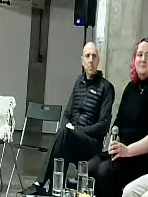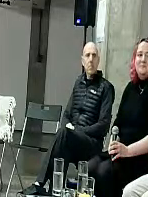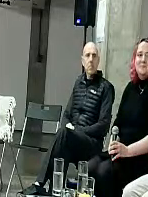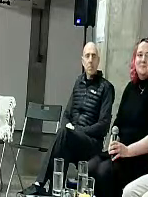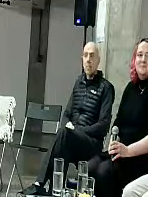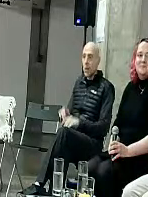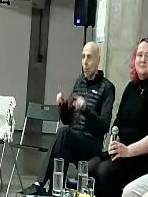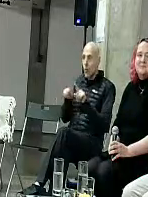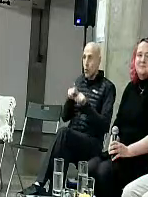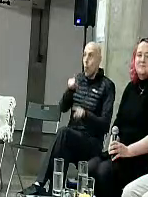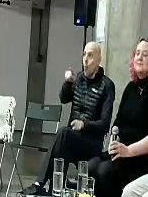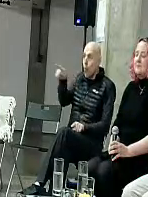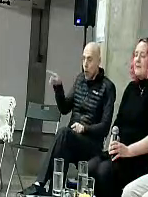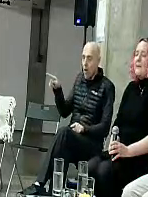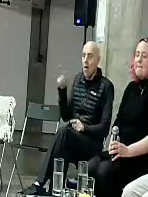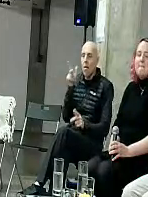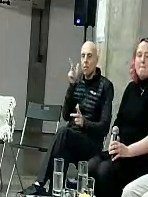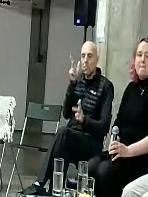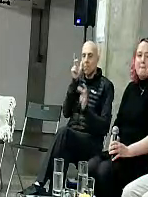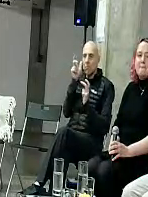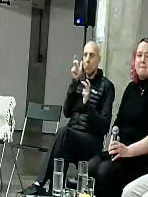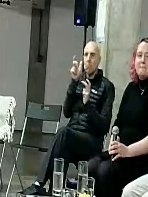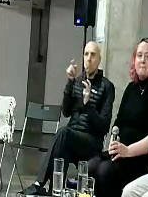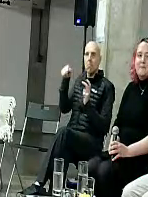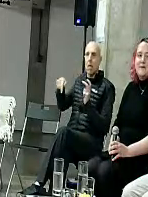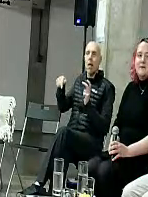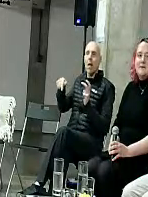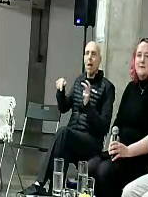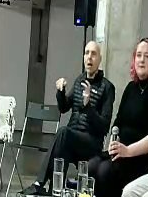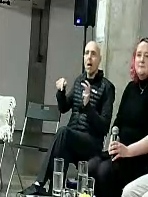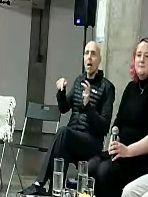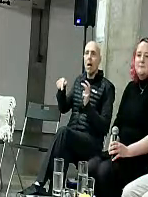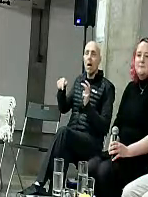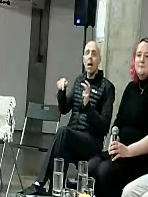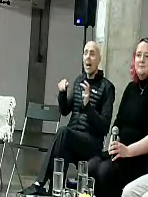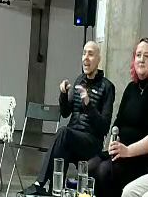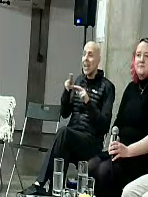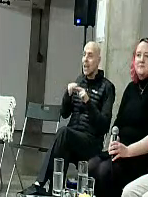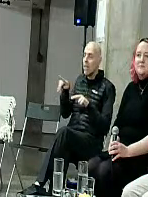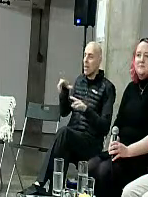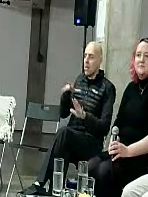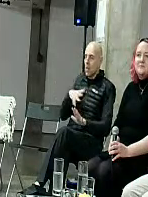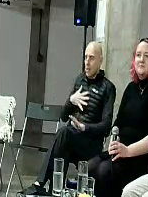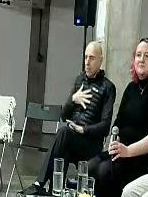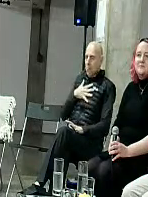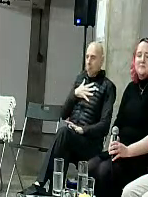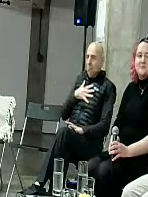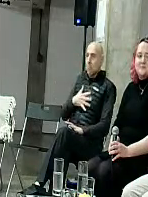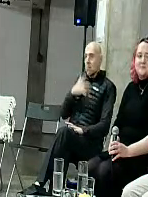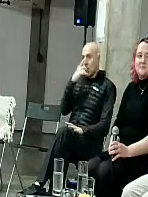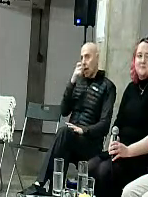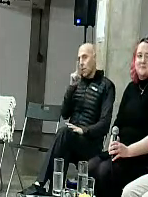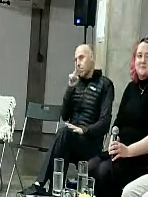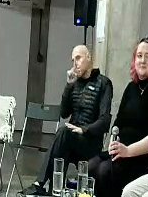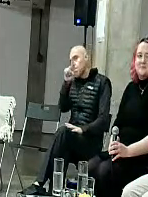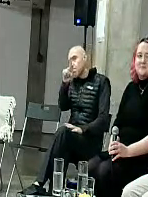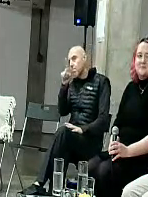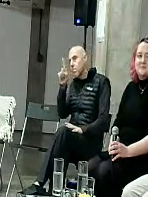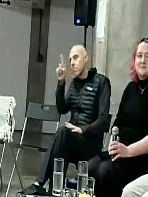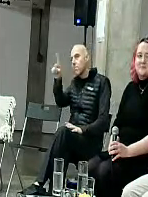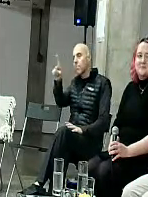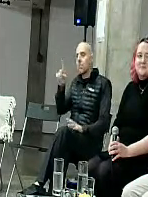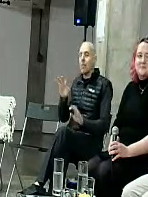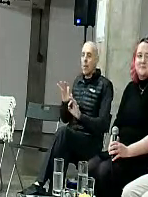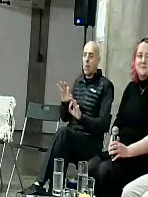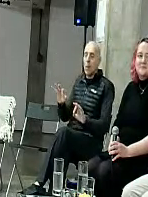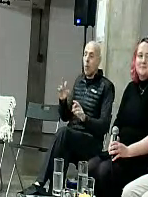all listening in this collective process. And if folks just need a bit of time out, there's a lovely little area to go and sit there or go and